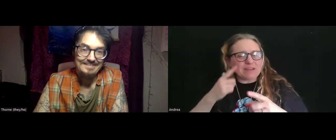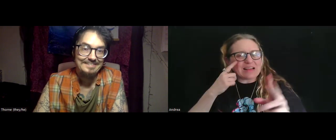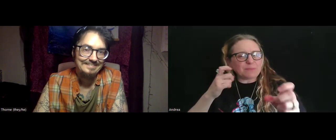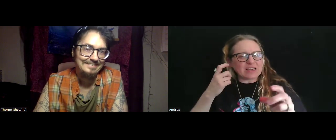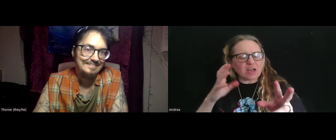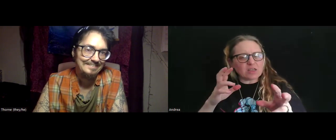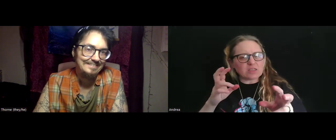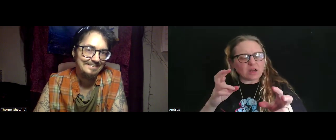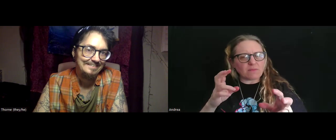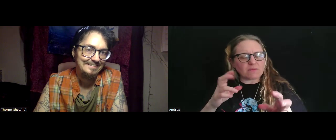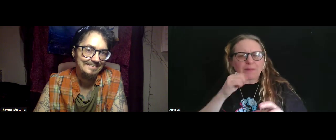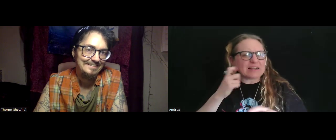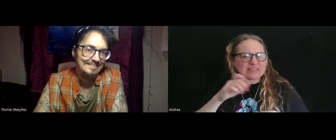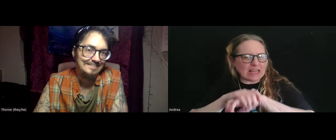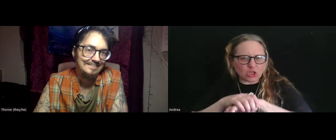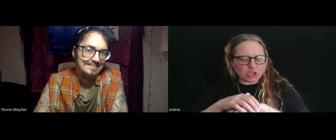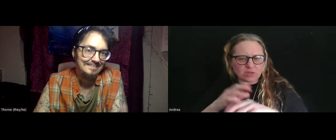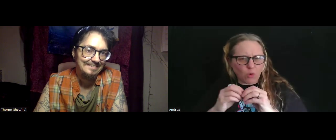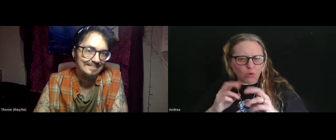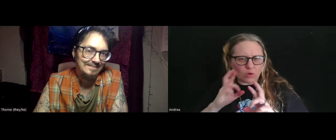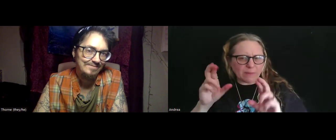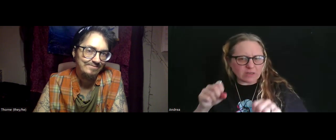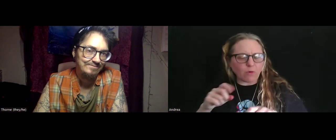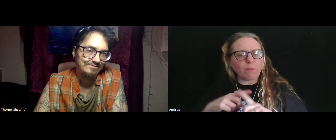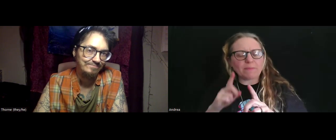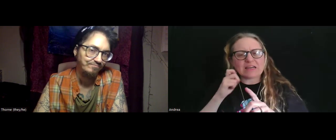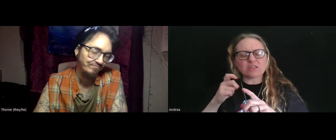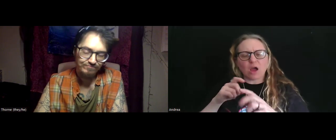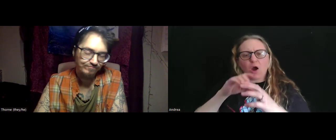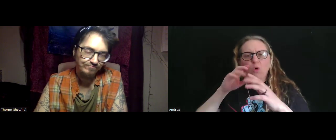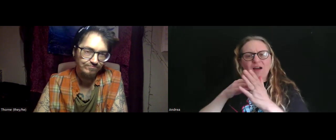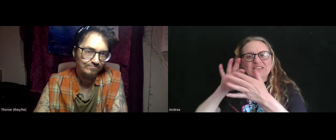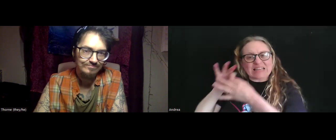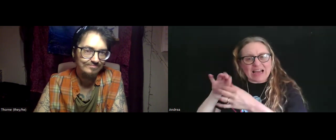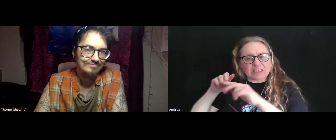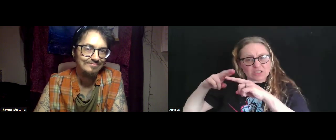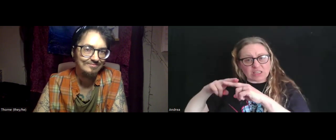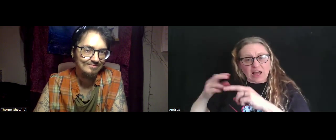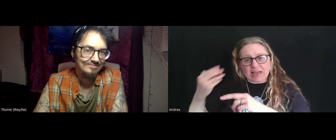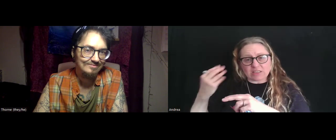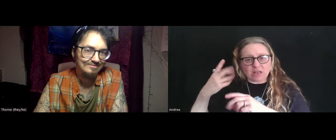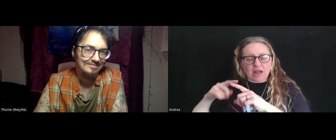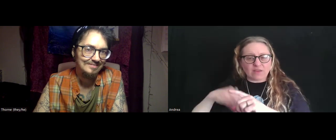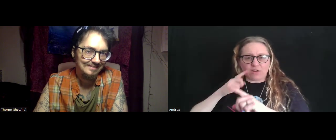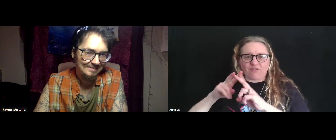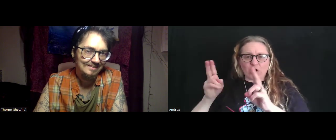that's because not because English is more respectable, but because we're often tied to slides that are